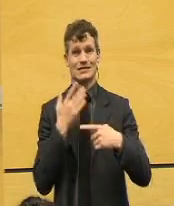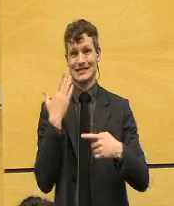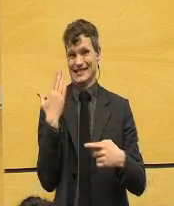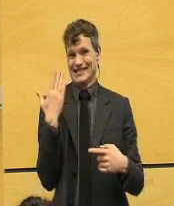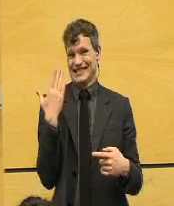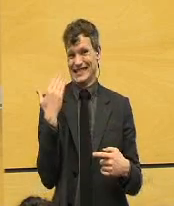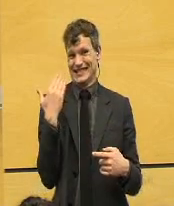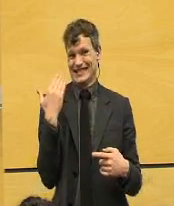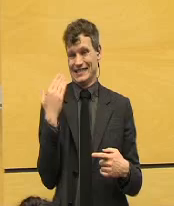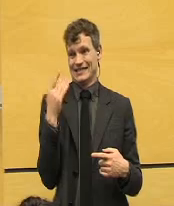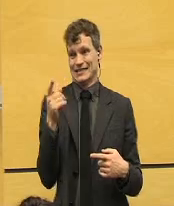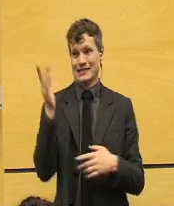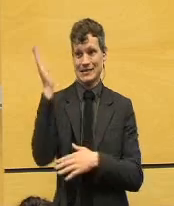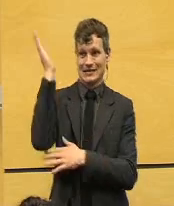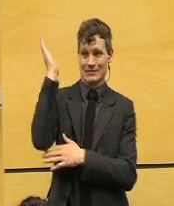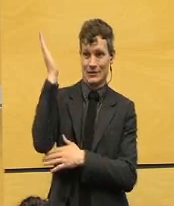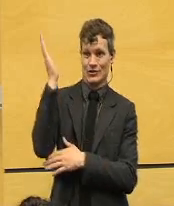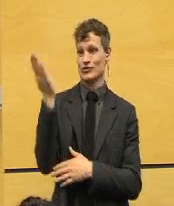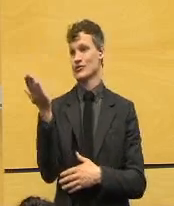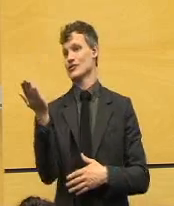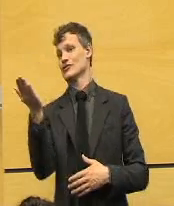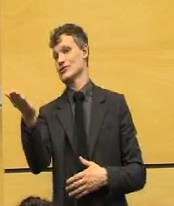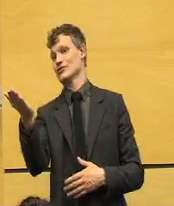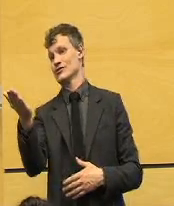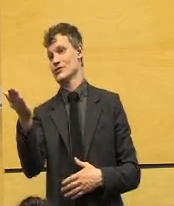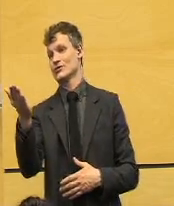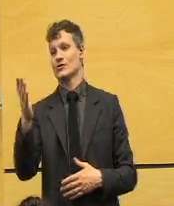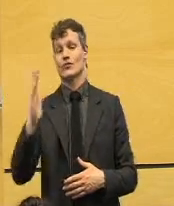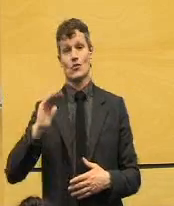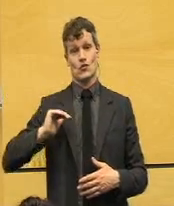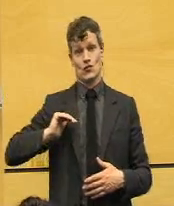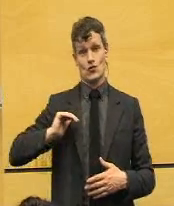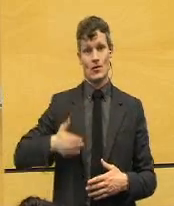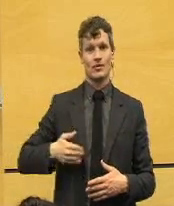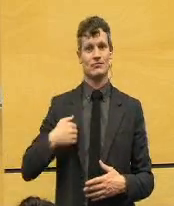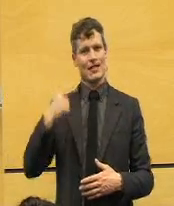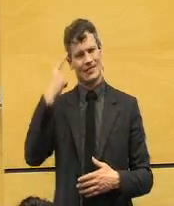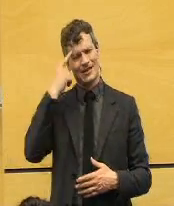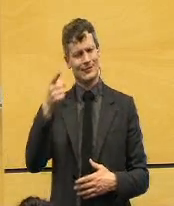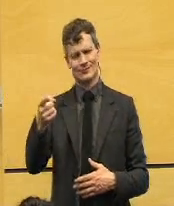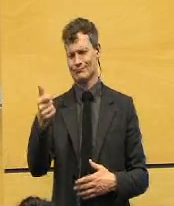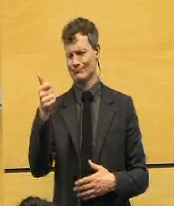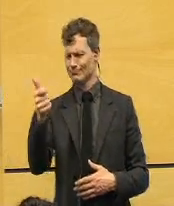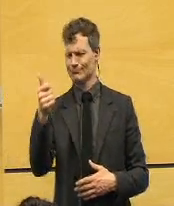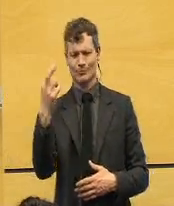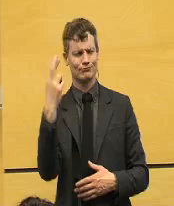lady, and also I can say is one of my best friends. So,